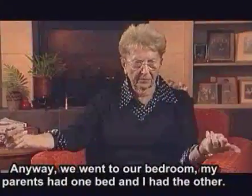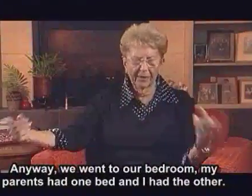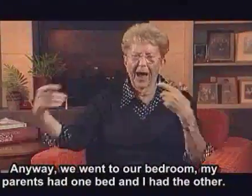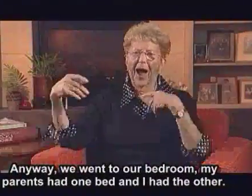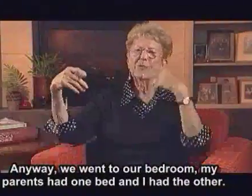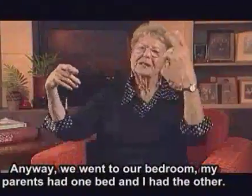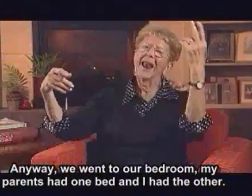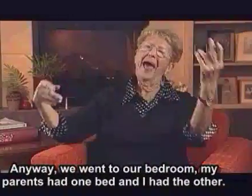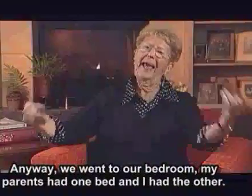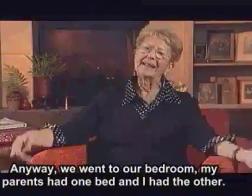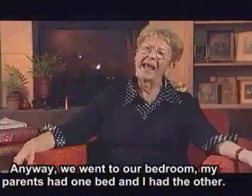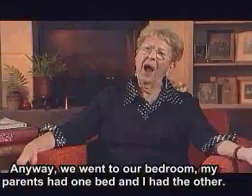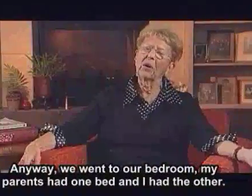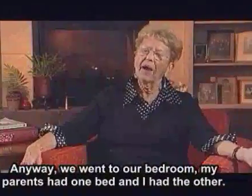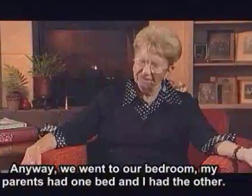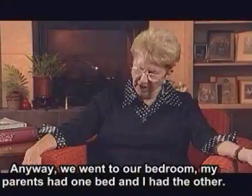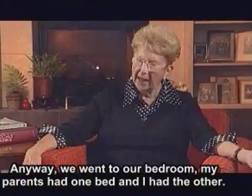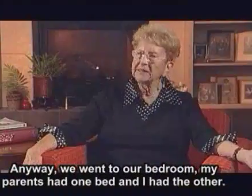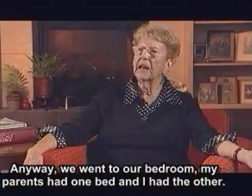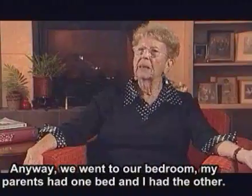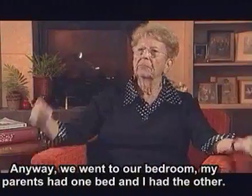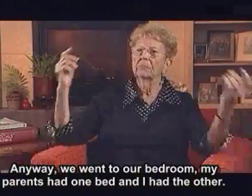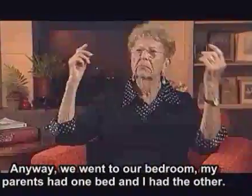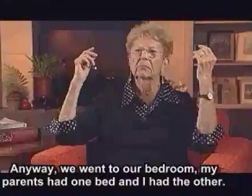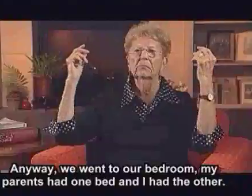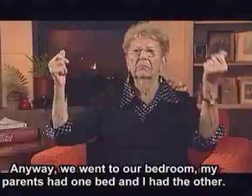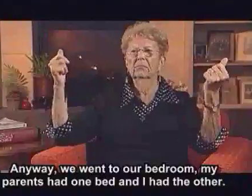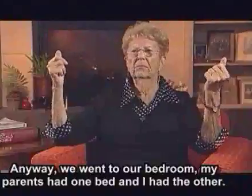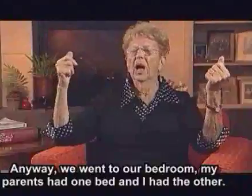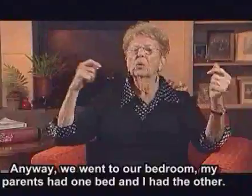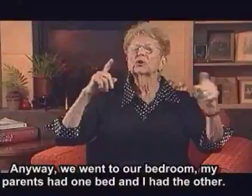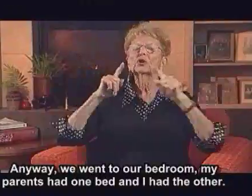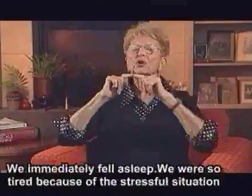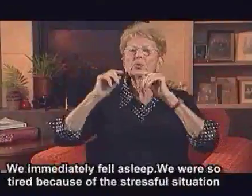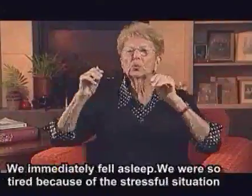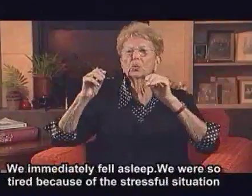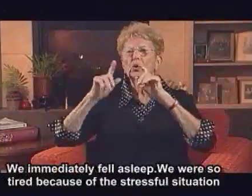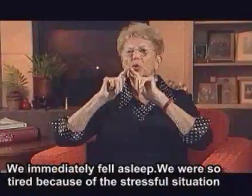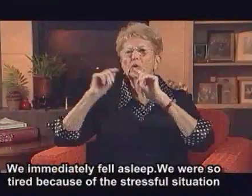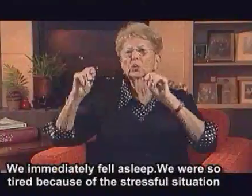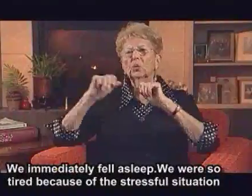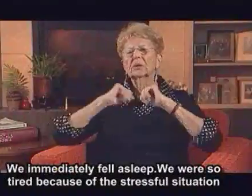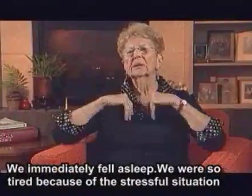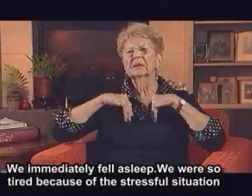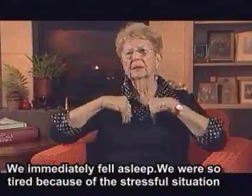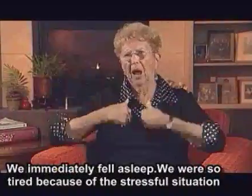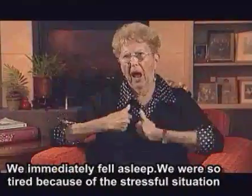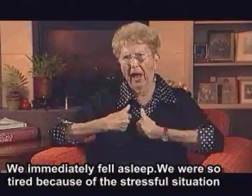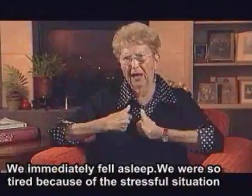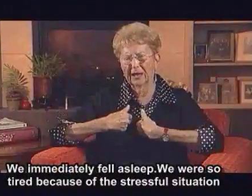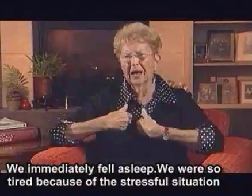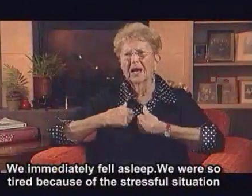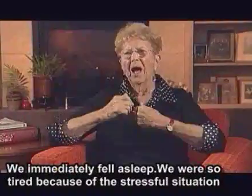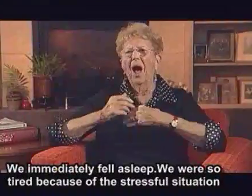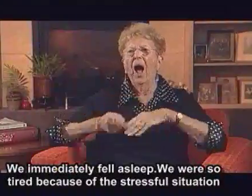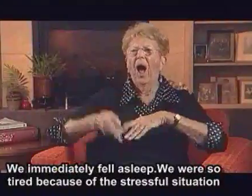Anyway, we went to our bedroom. My parents had one bed to themselves and I had the other, and we immediately fell asleep. We were